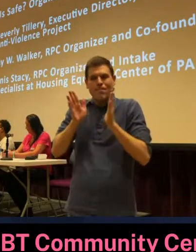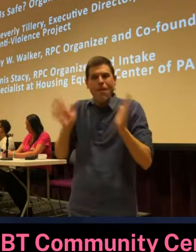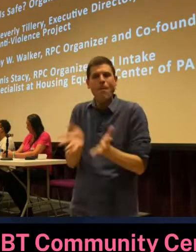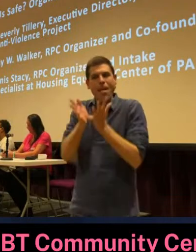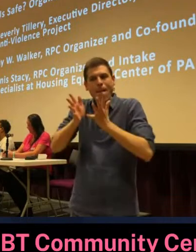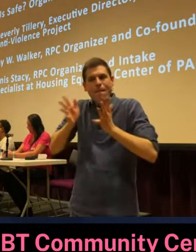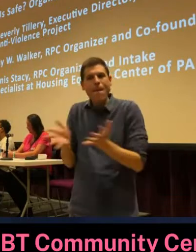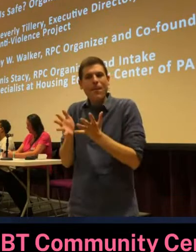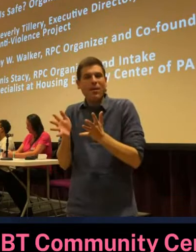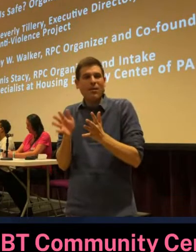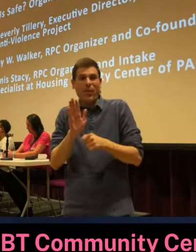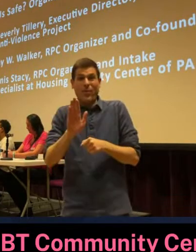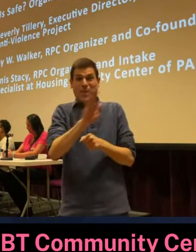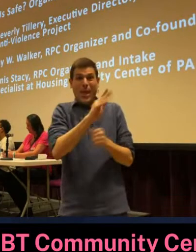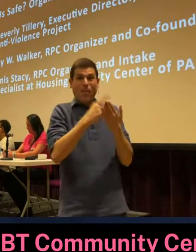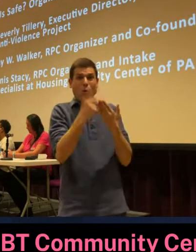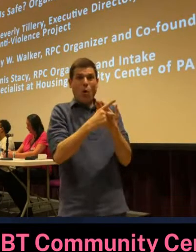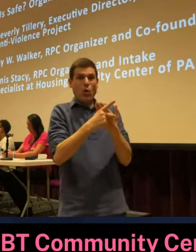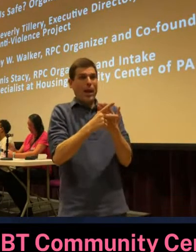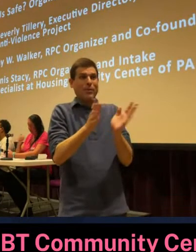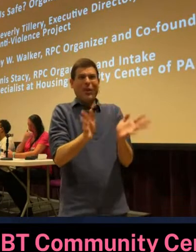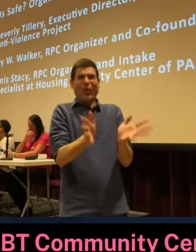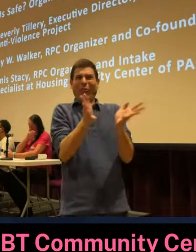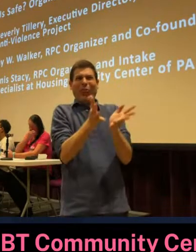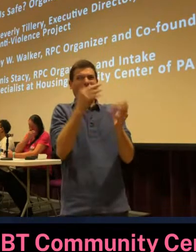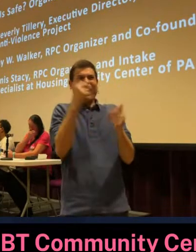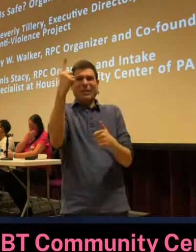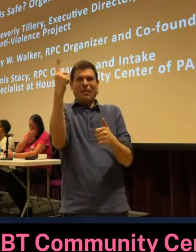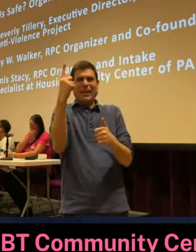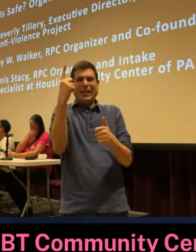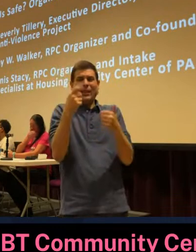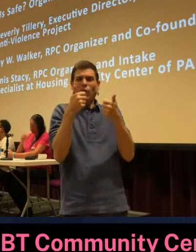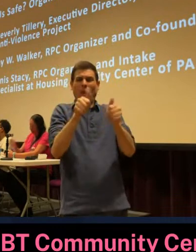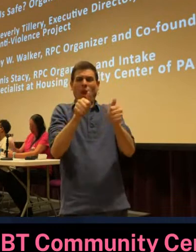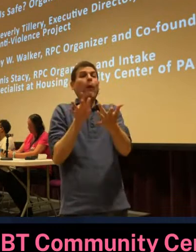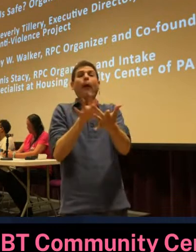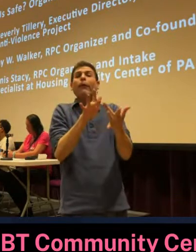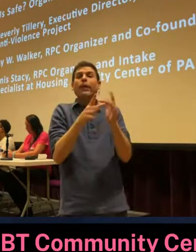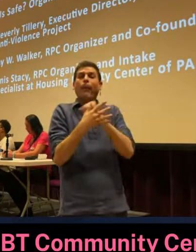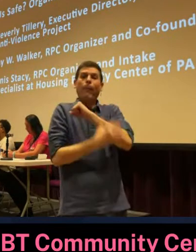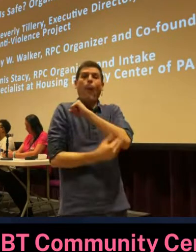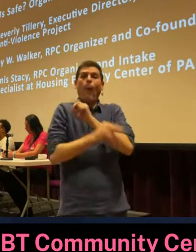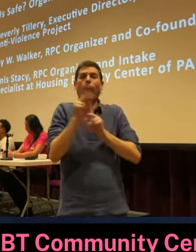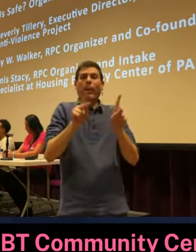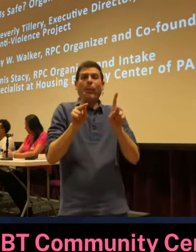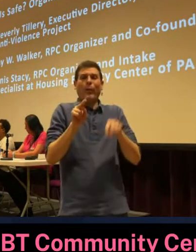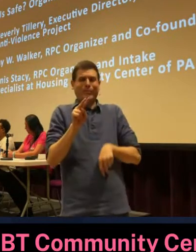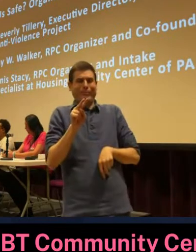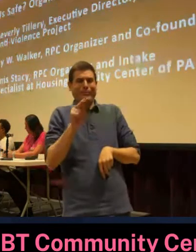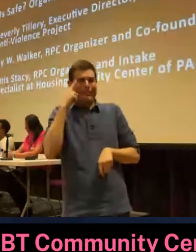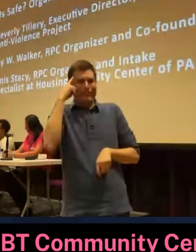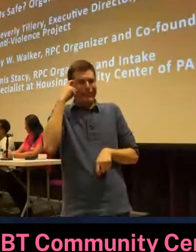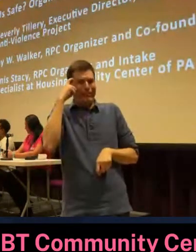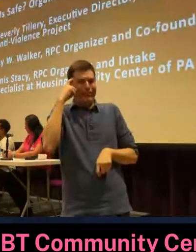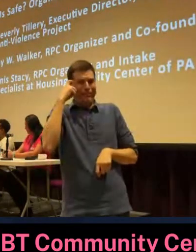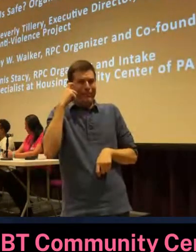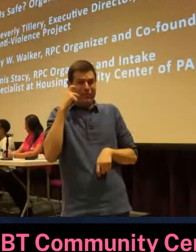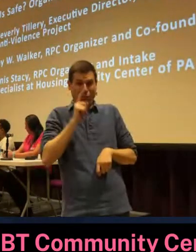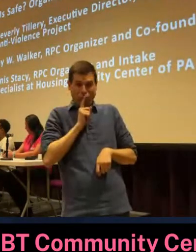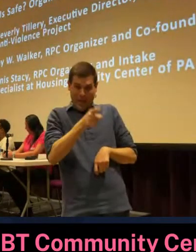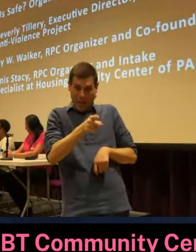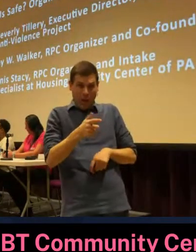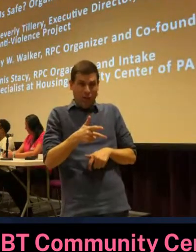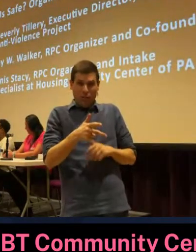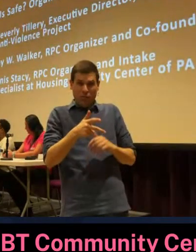100% sure about going into poor and working class communities of color. We don't know at what level. We don't know exactly what's